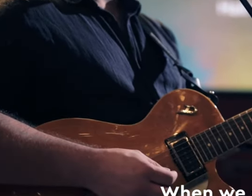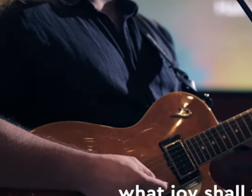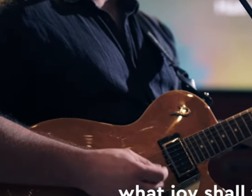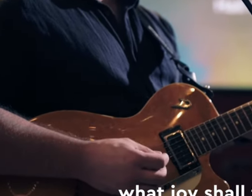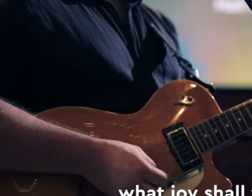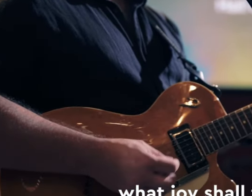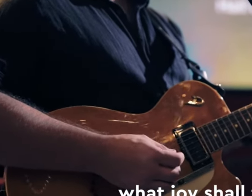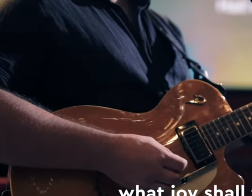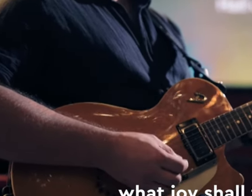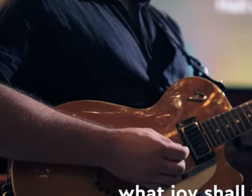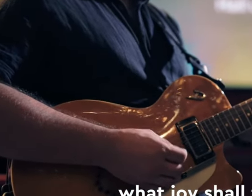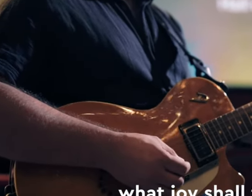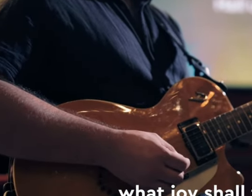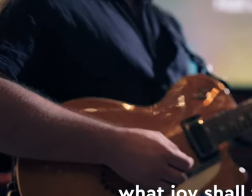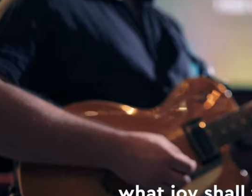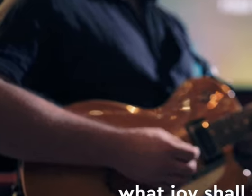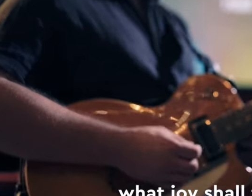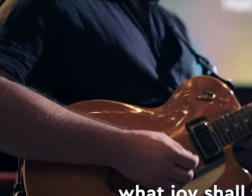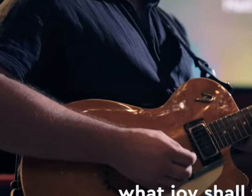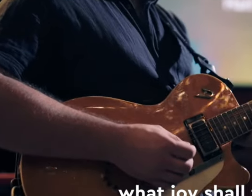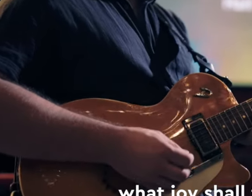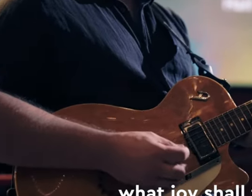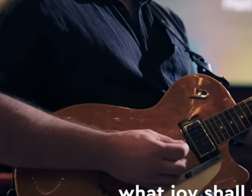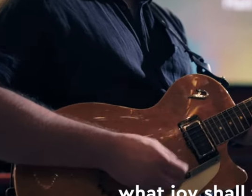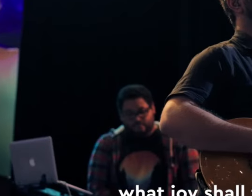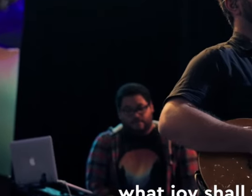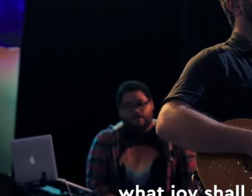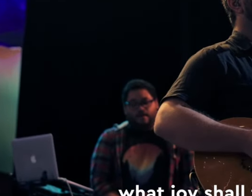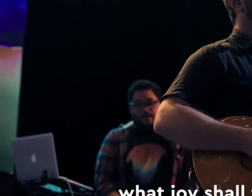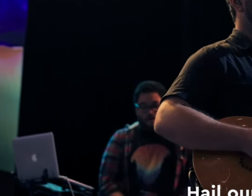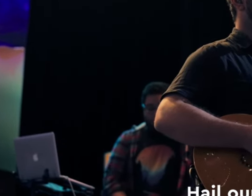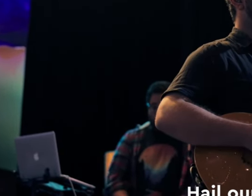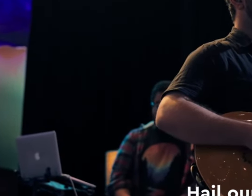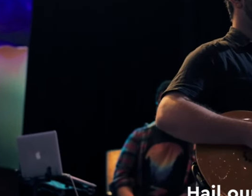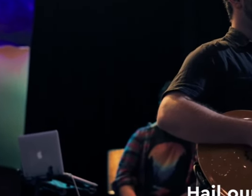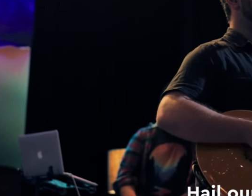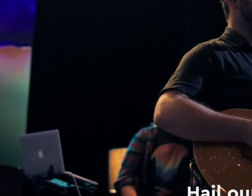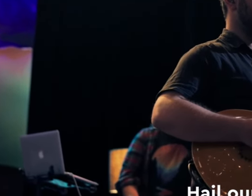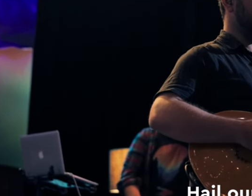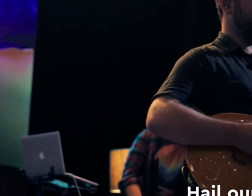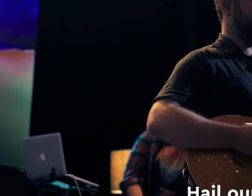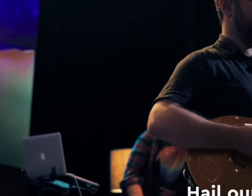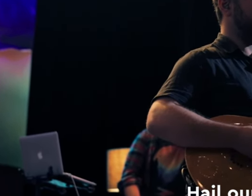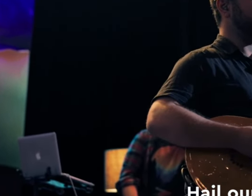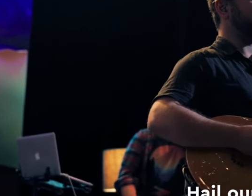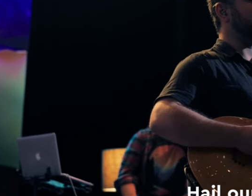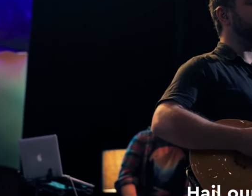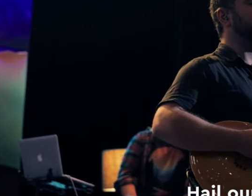Joy shall fill our hearts. Hail.